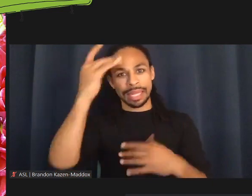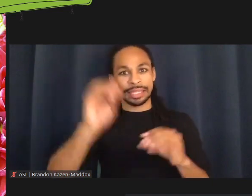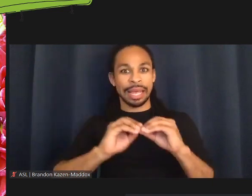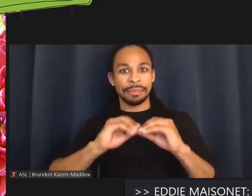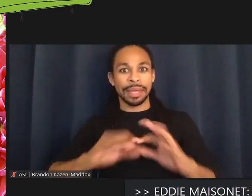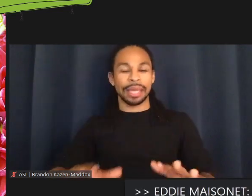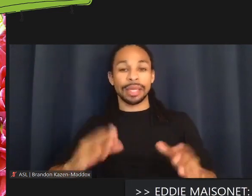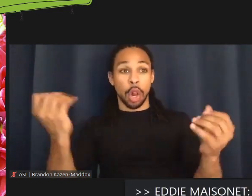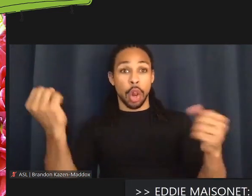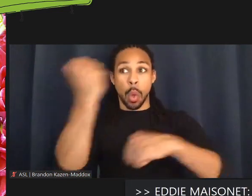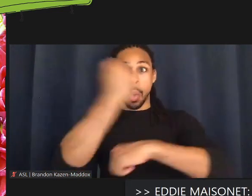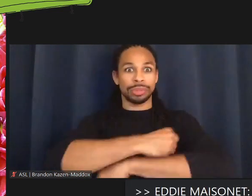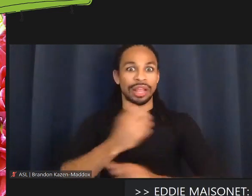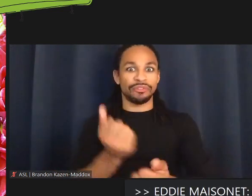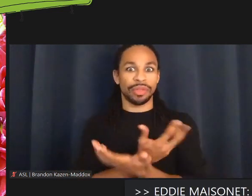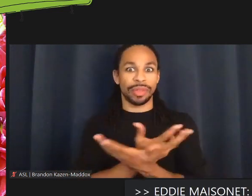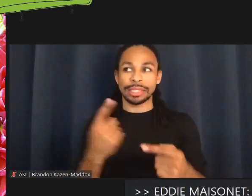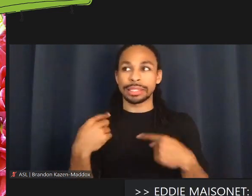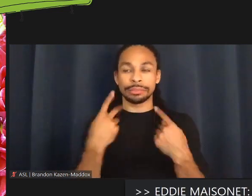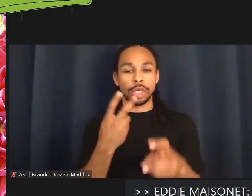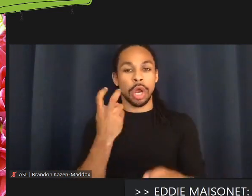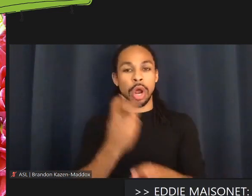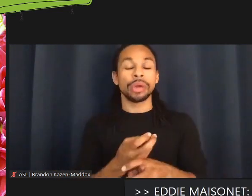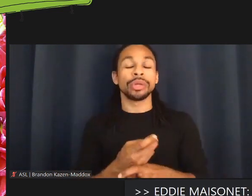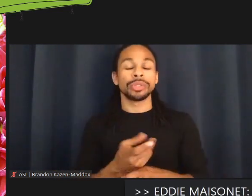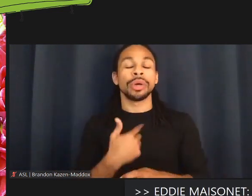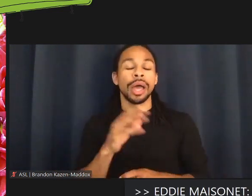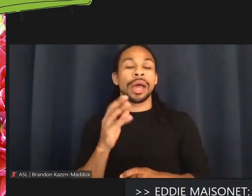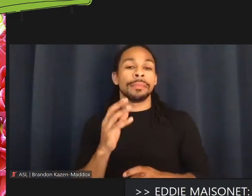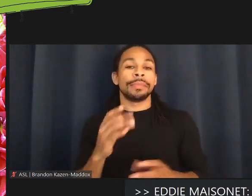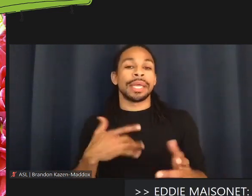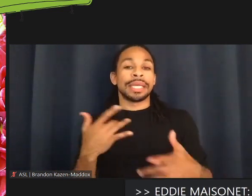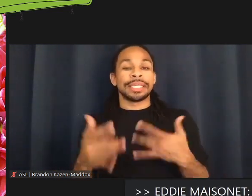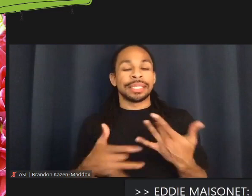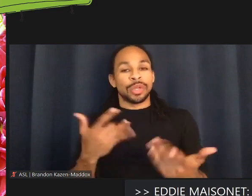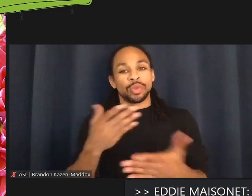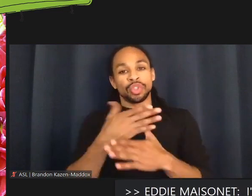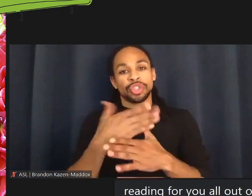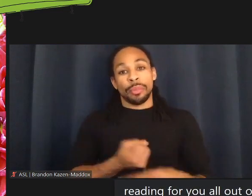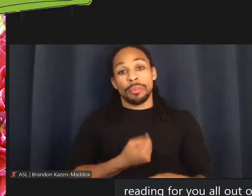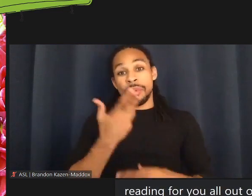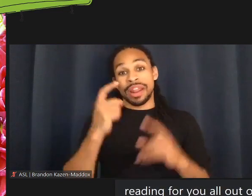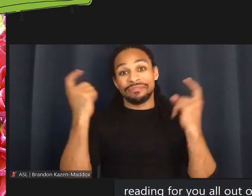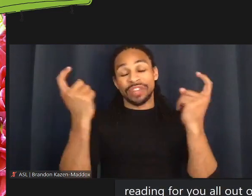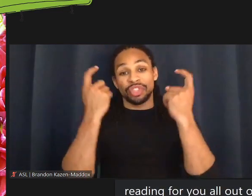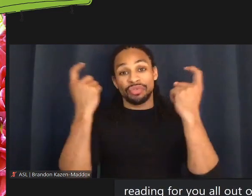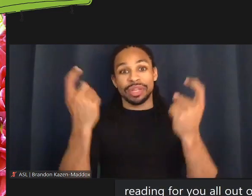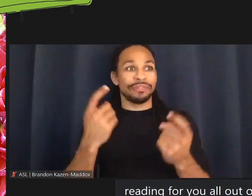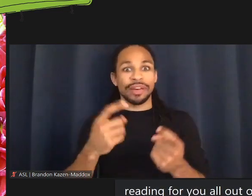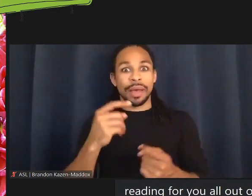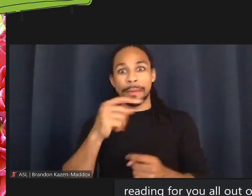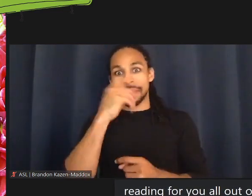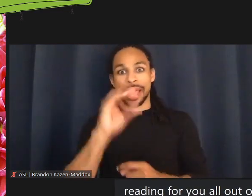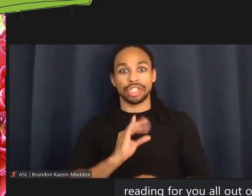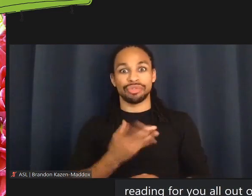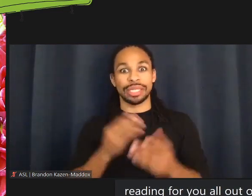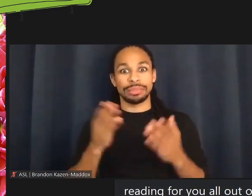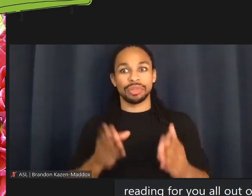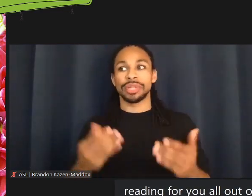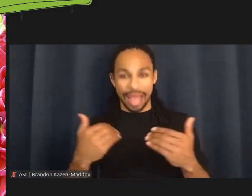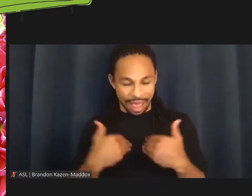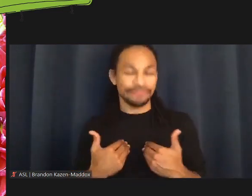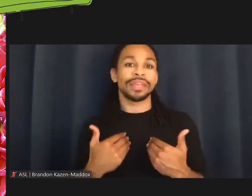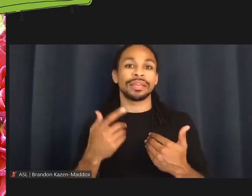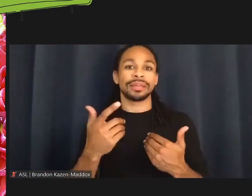hard. I'm excited to share the poetic victory of a Black trans person having secure housing, and I'm here, and for that